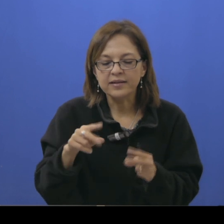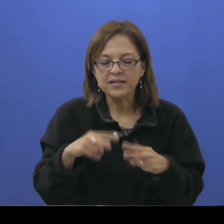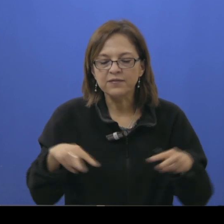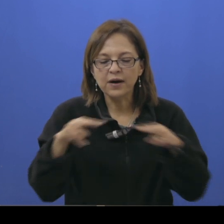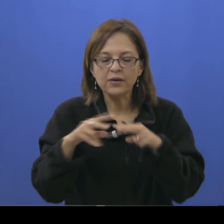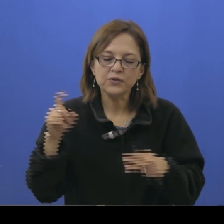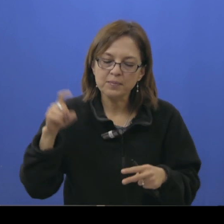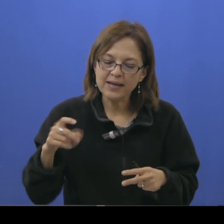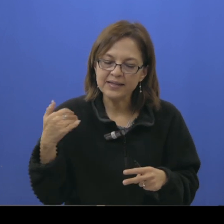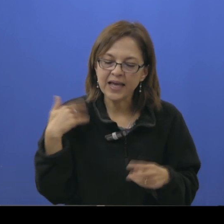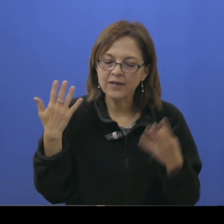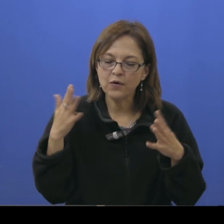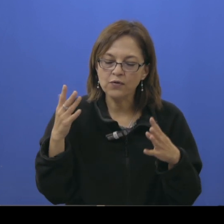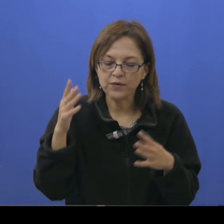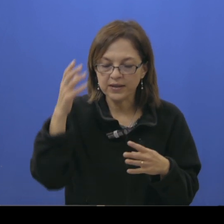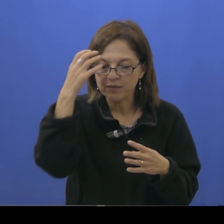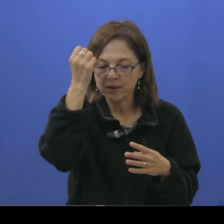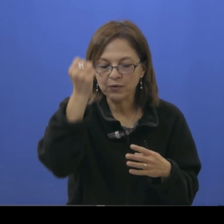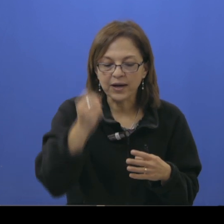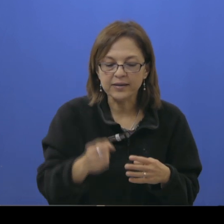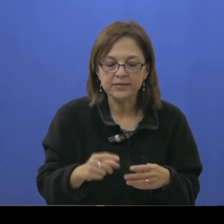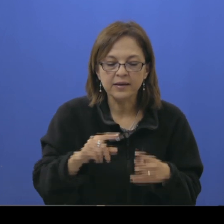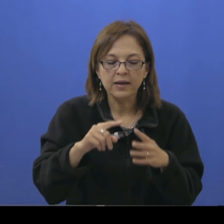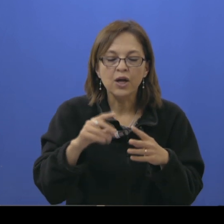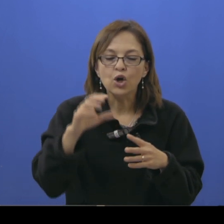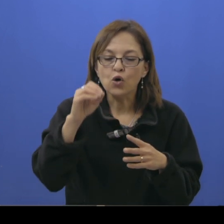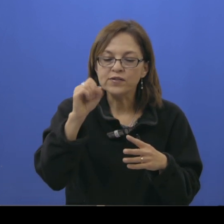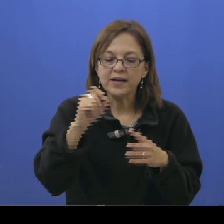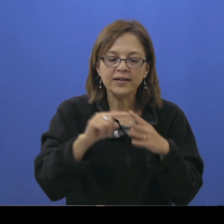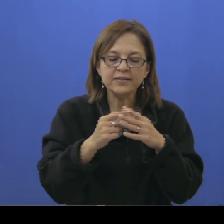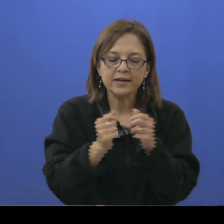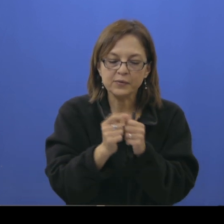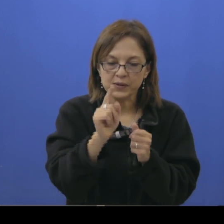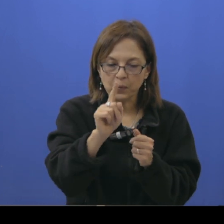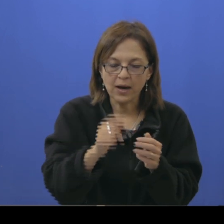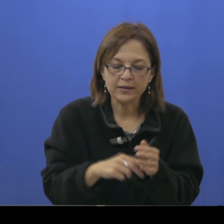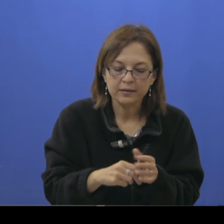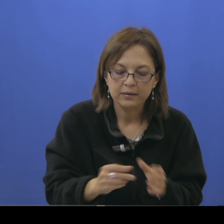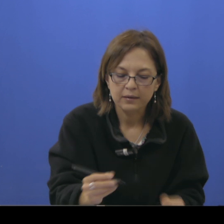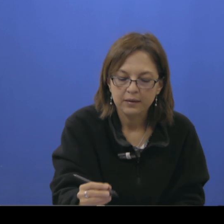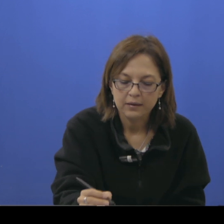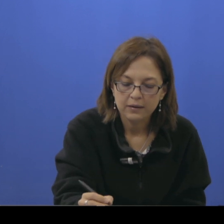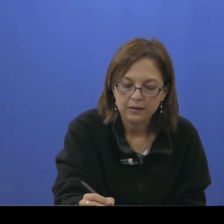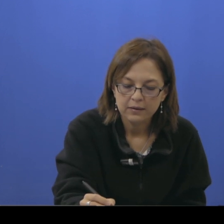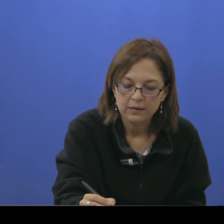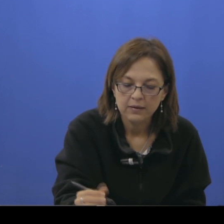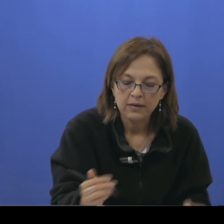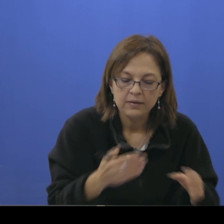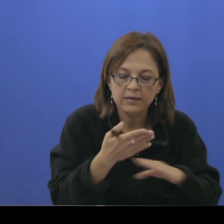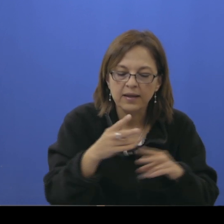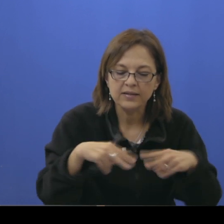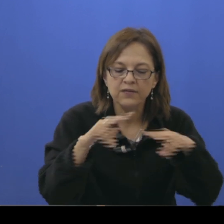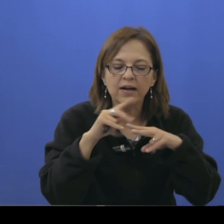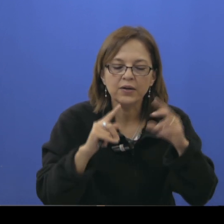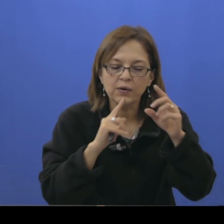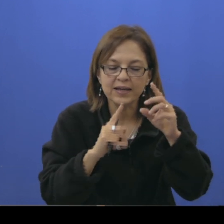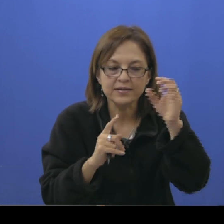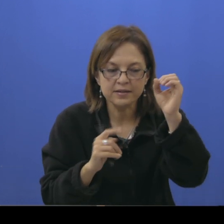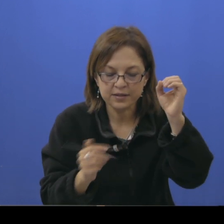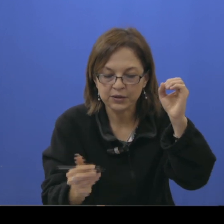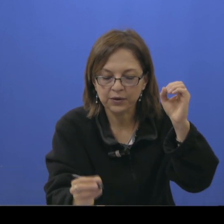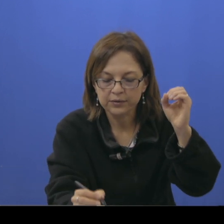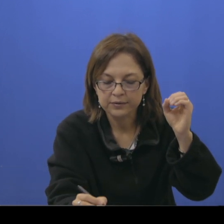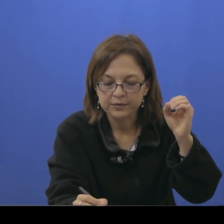Again, this value you must have already memorized. Cosine starts with 1. The next value